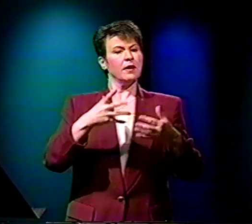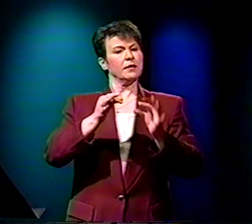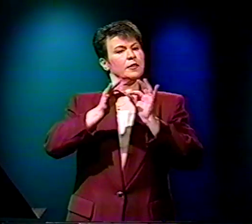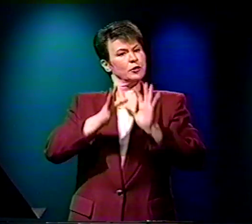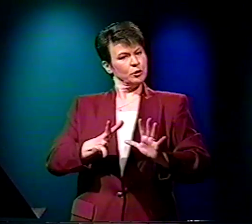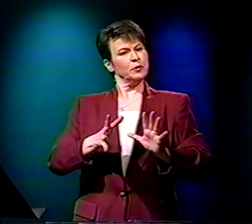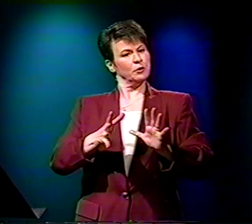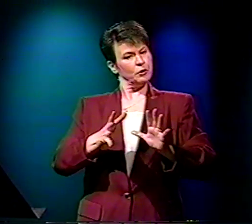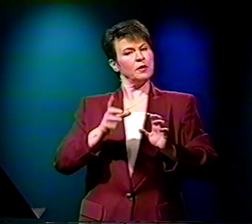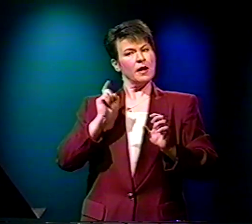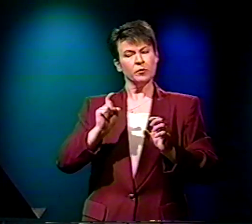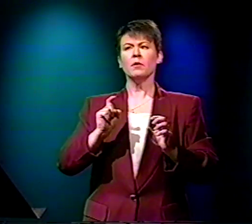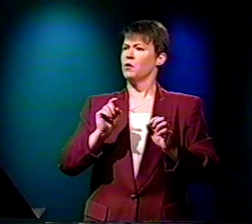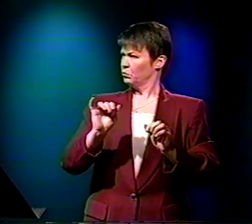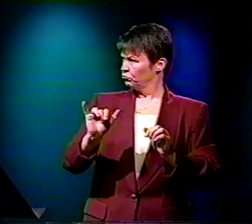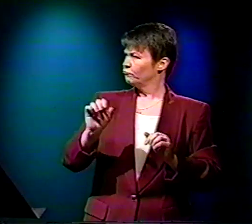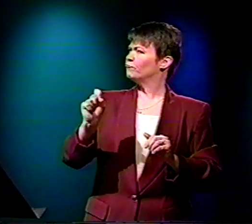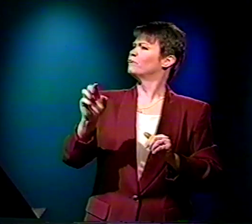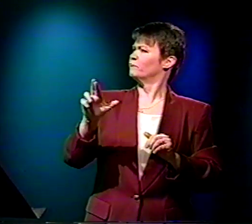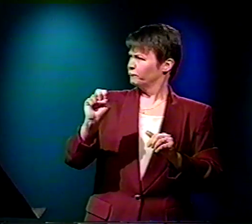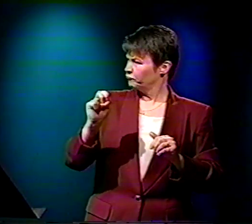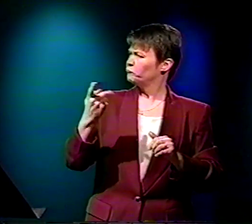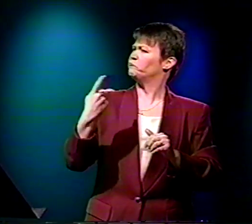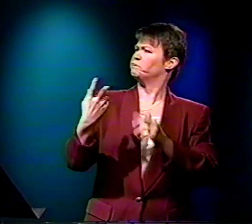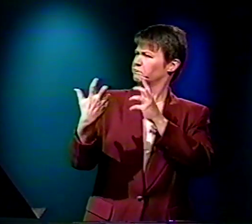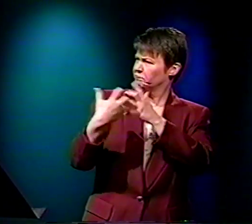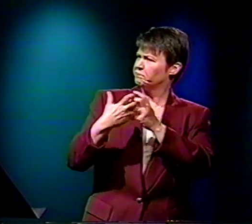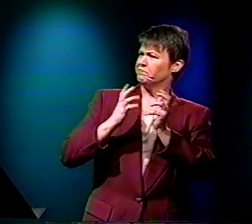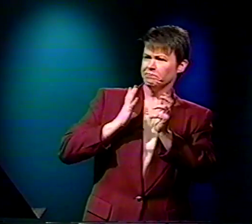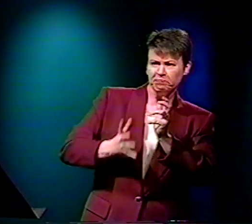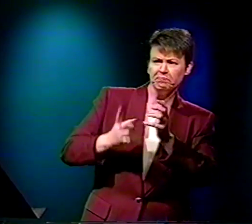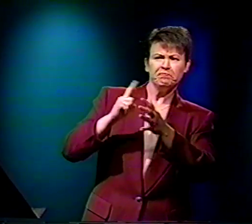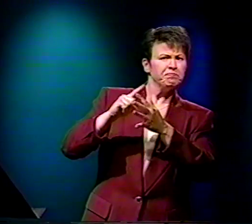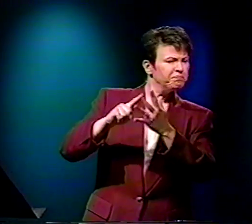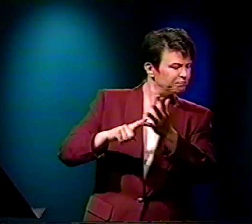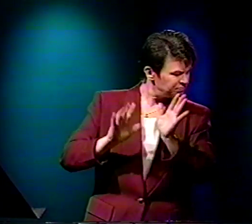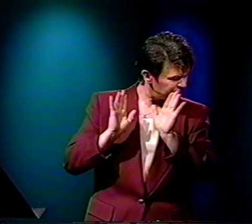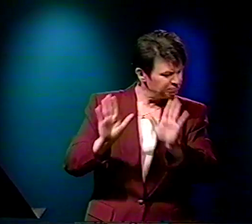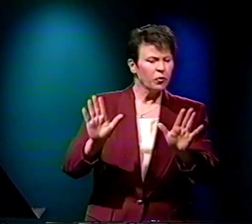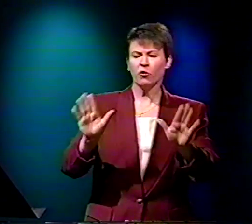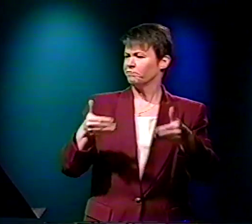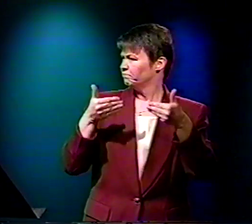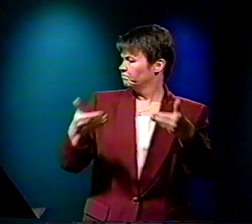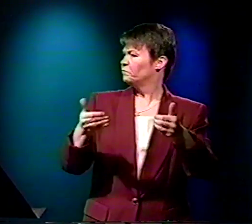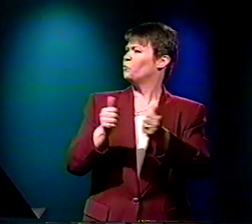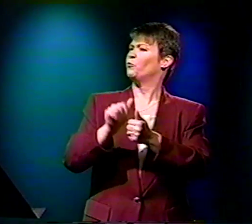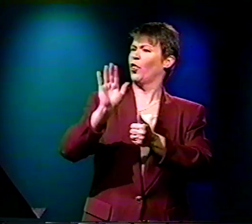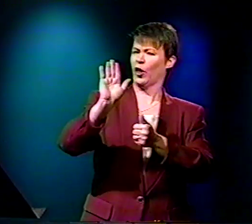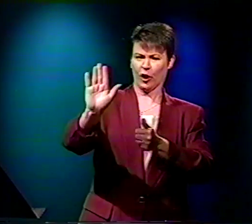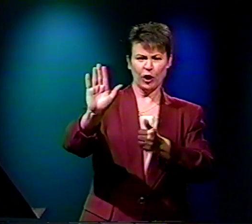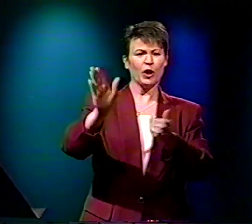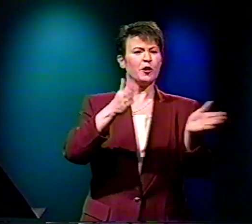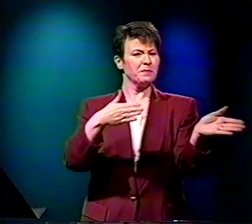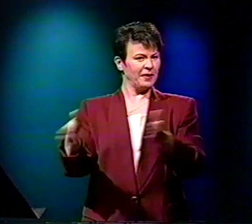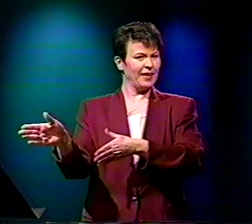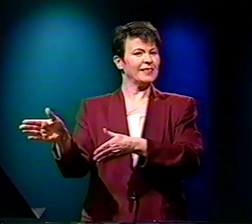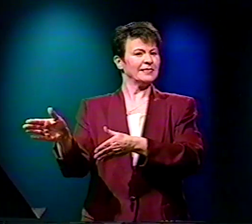be specific about what they're looking for in interpreter services, and so interpreters need to work very closely with their consumers in order to meet